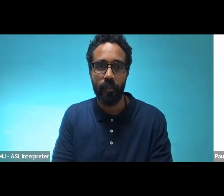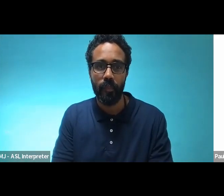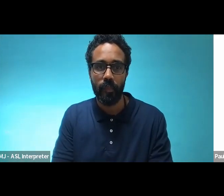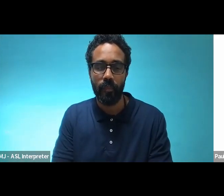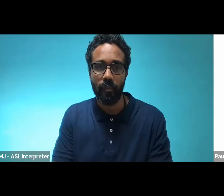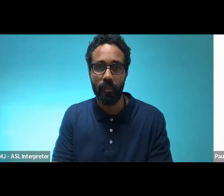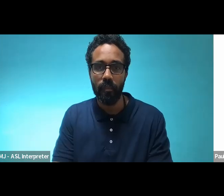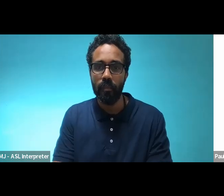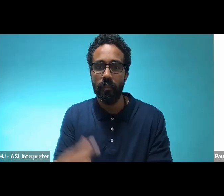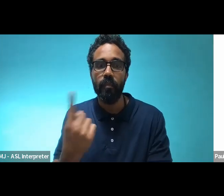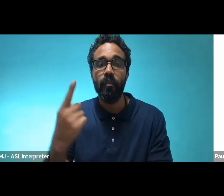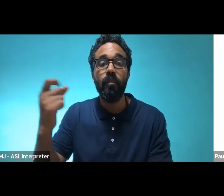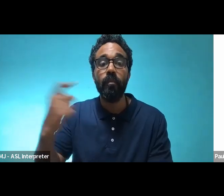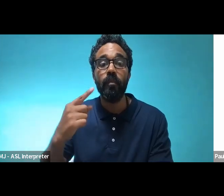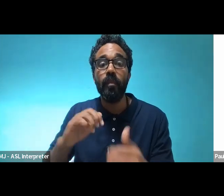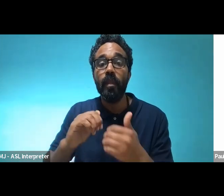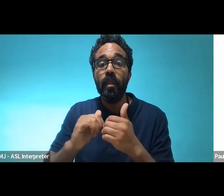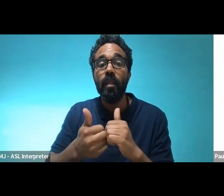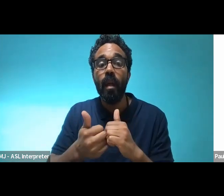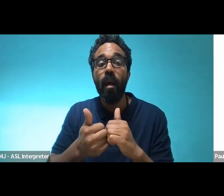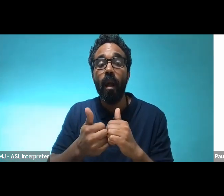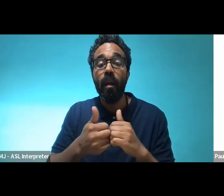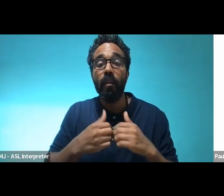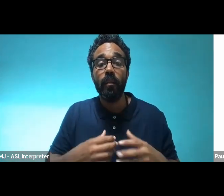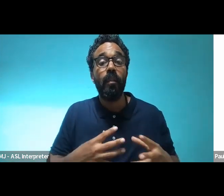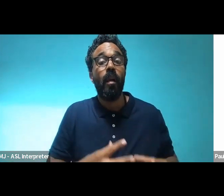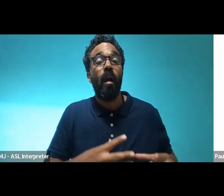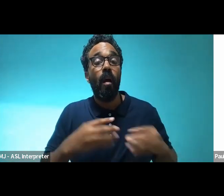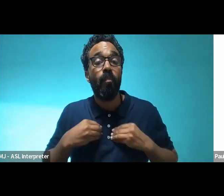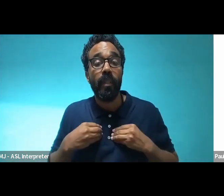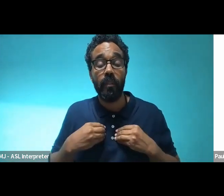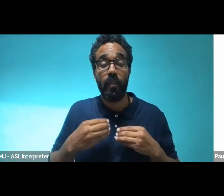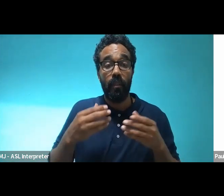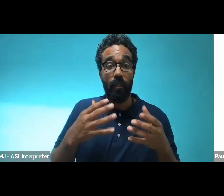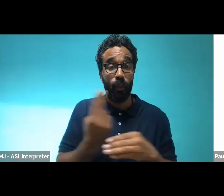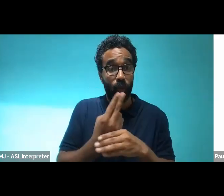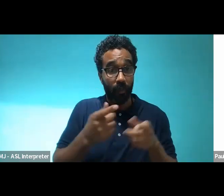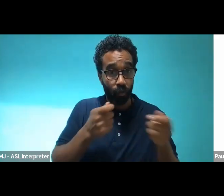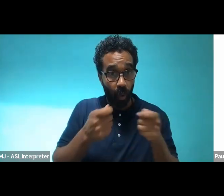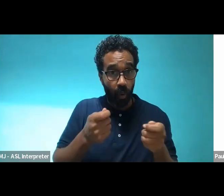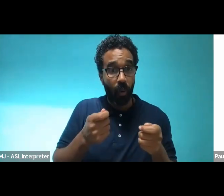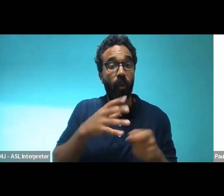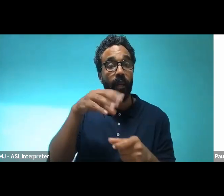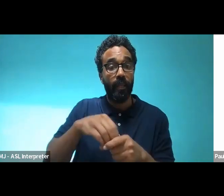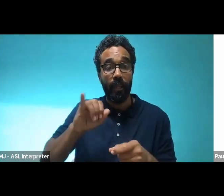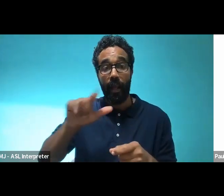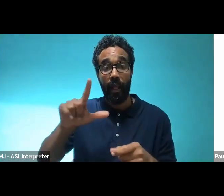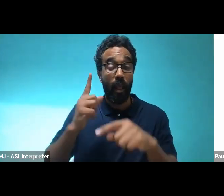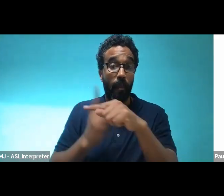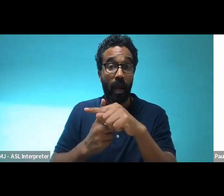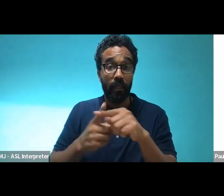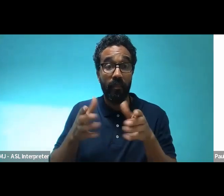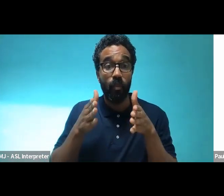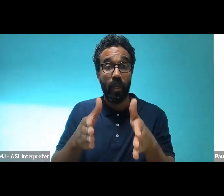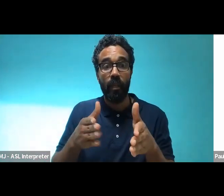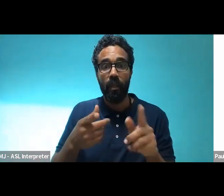Kay asks, how do you embrace consumer control in IL in a positive way? This was actually from the last call,